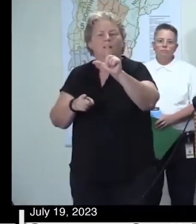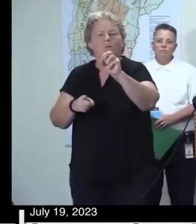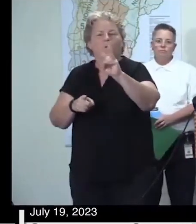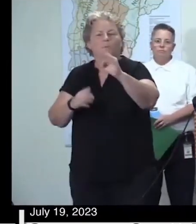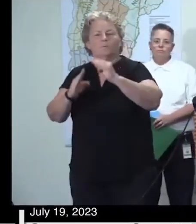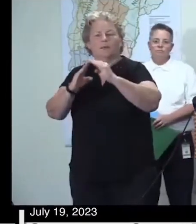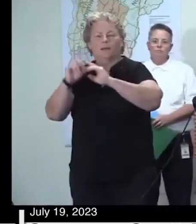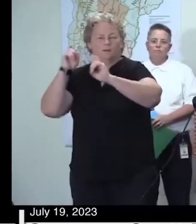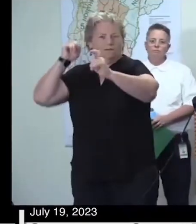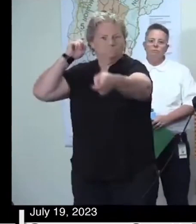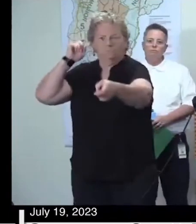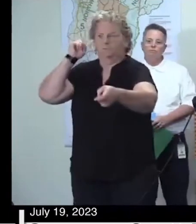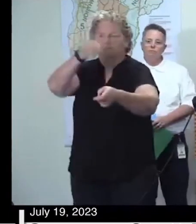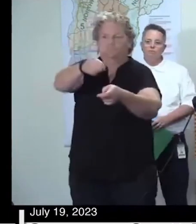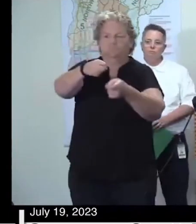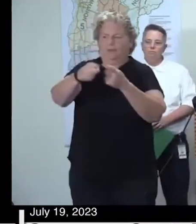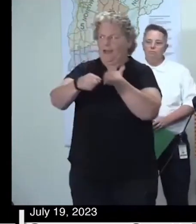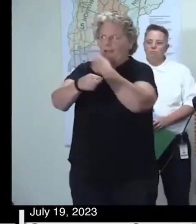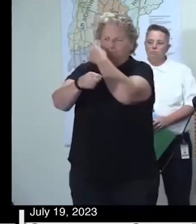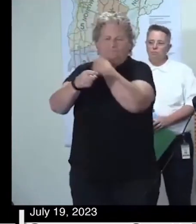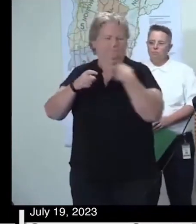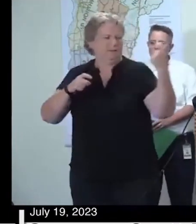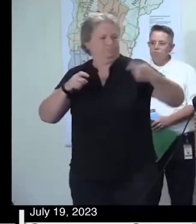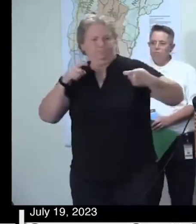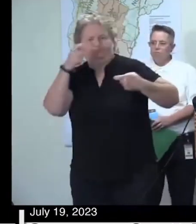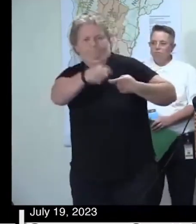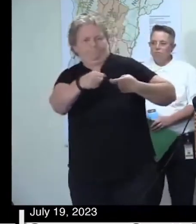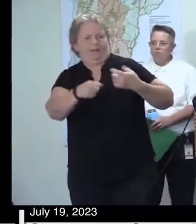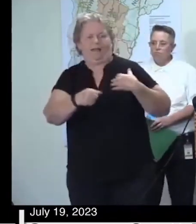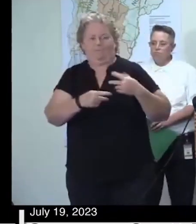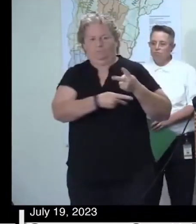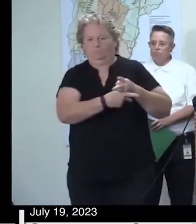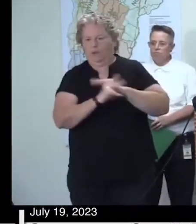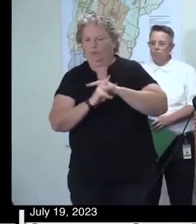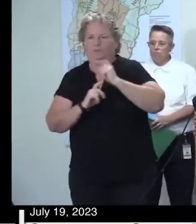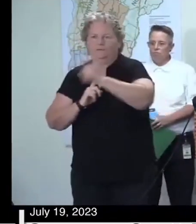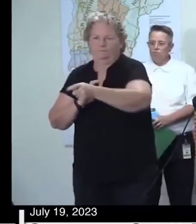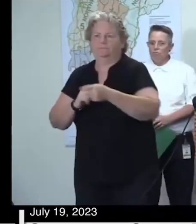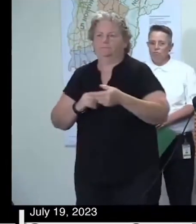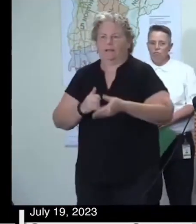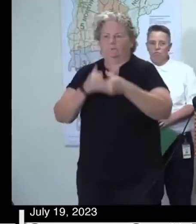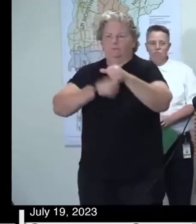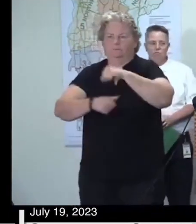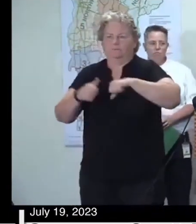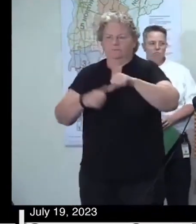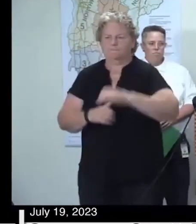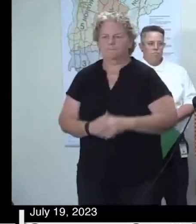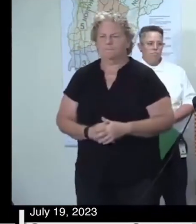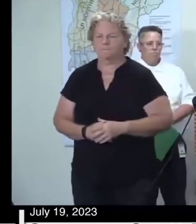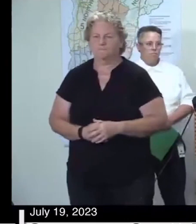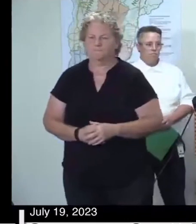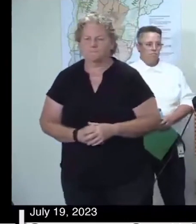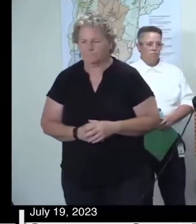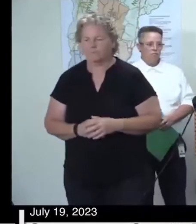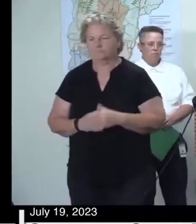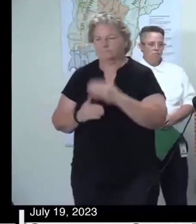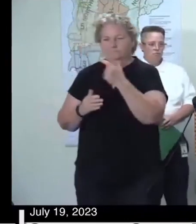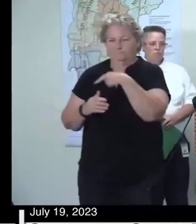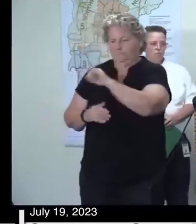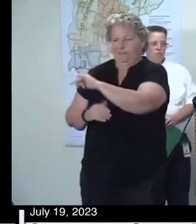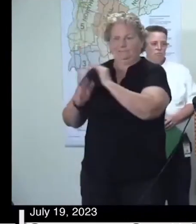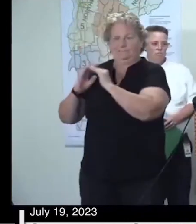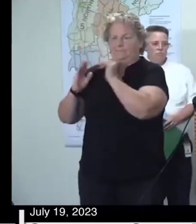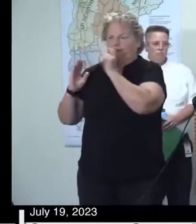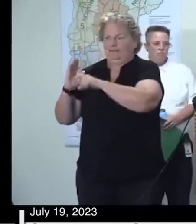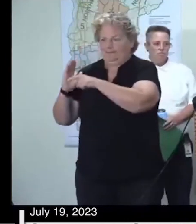an all-hands-on-deck to help every home and business and farm impacted by the flooding to get clean and dry.